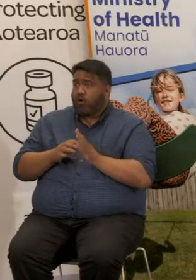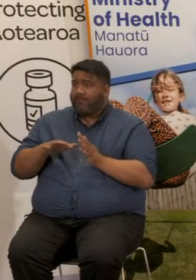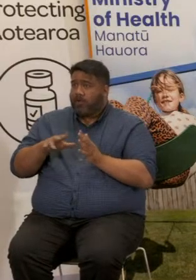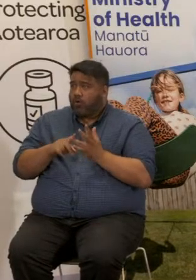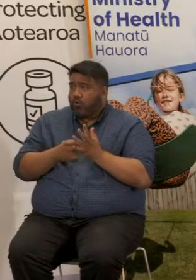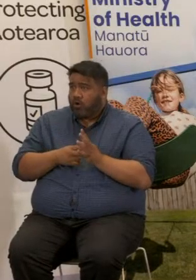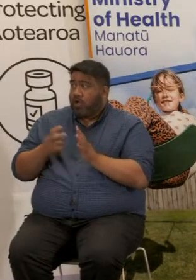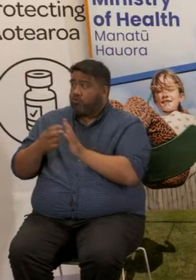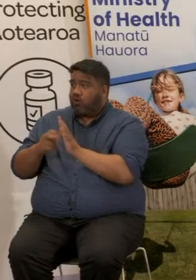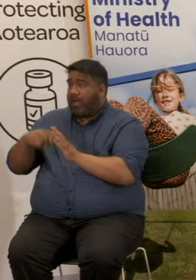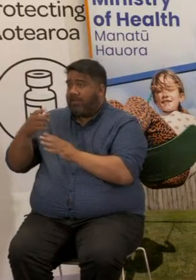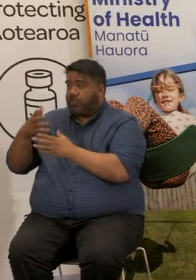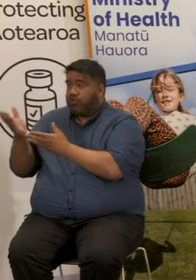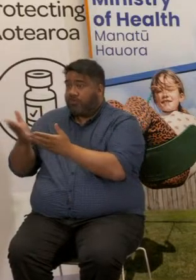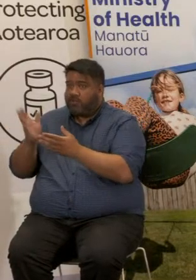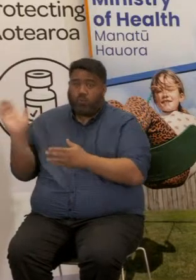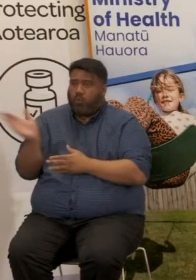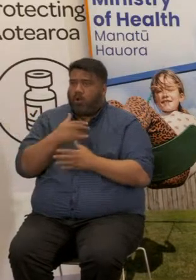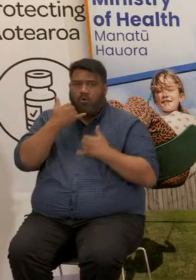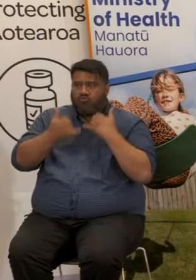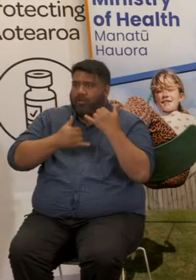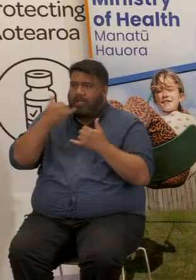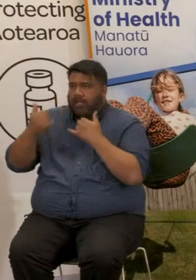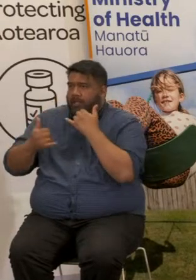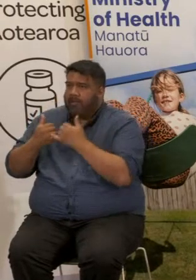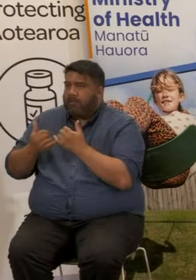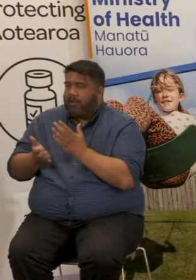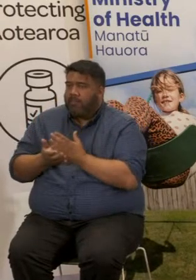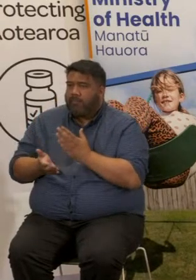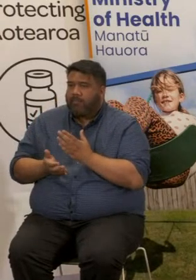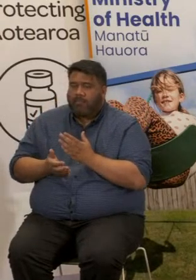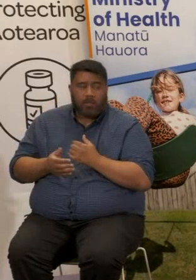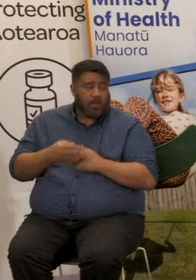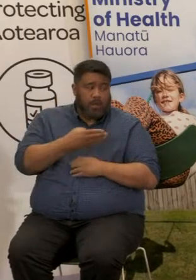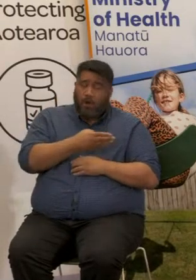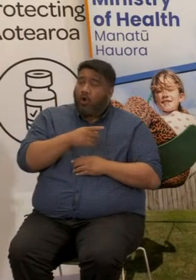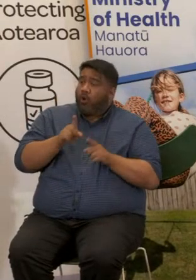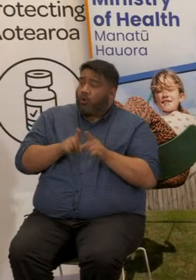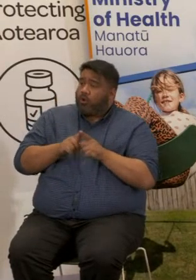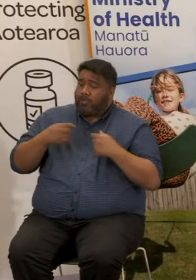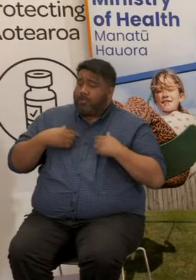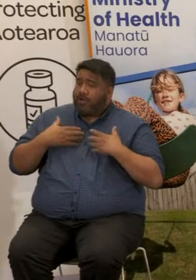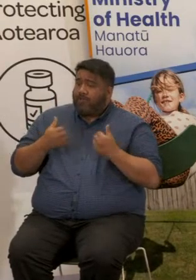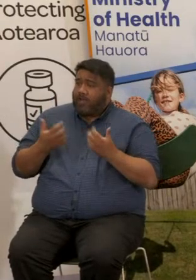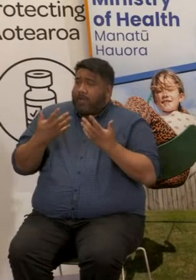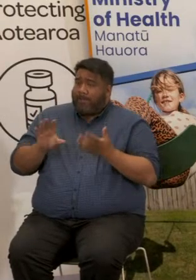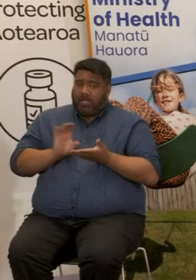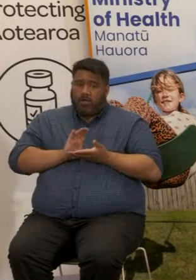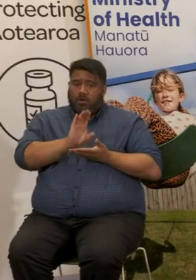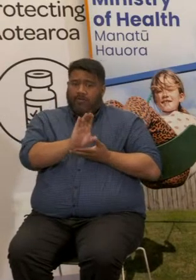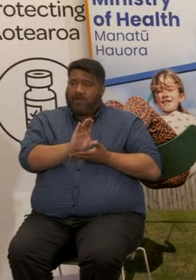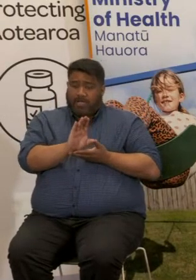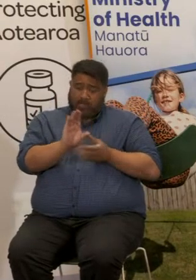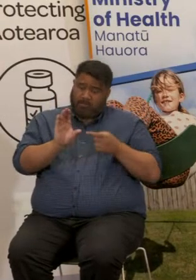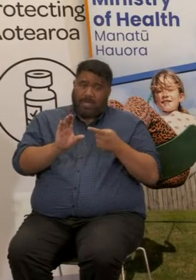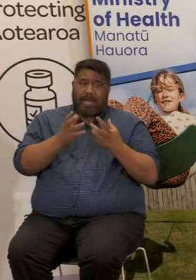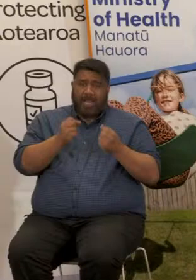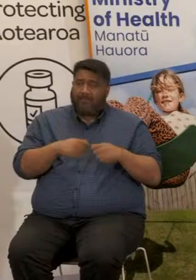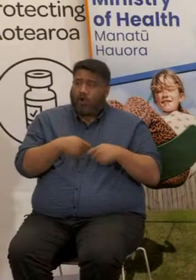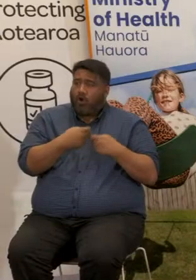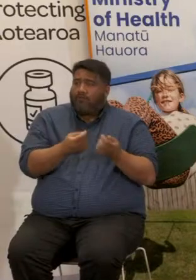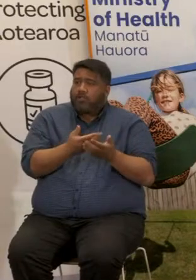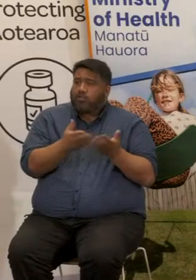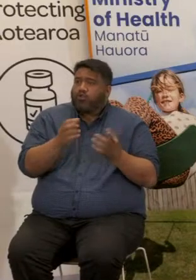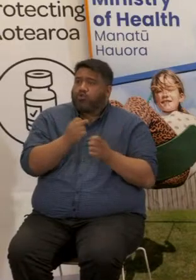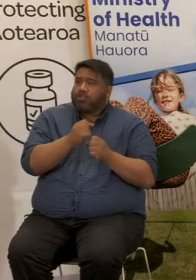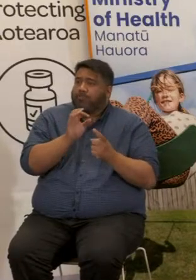vaccination, most practices will be calling out. We've got a question here. Can I just say the Ministry has offered funding to general practice to support reaching out to our people too. I